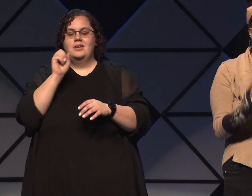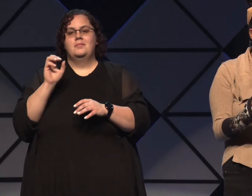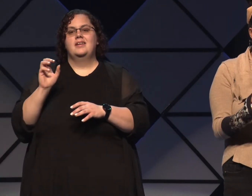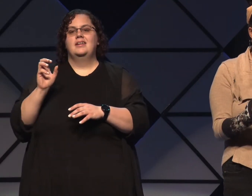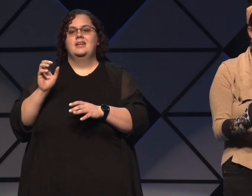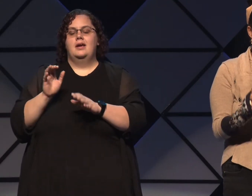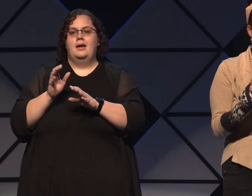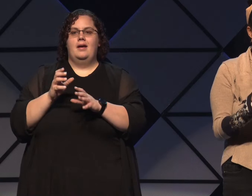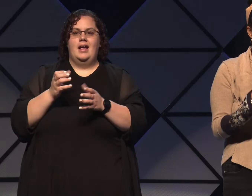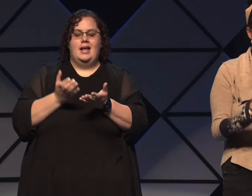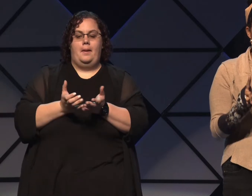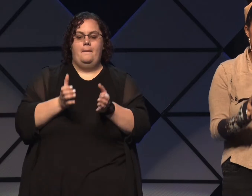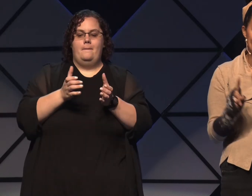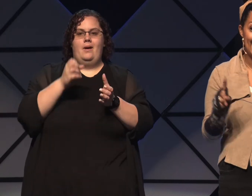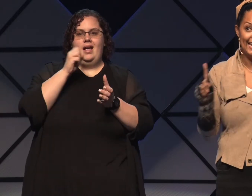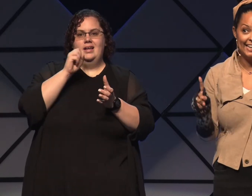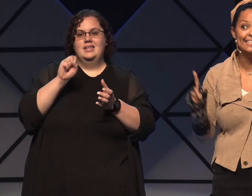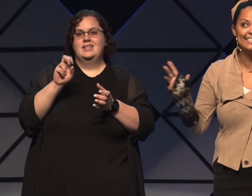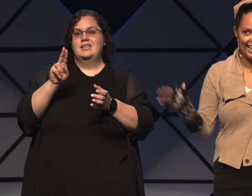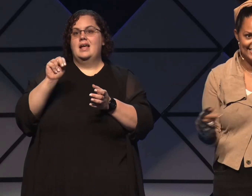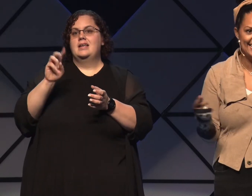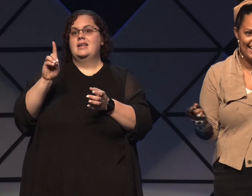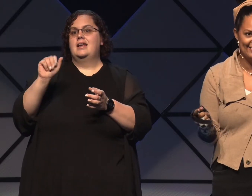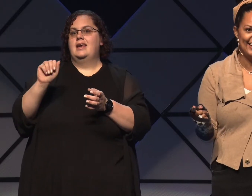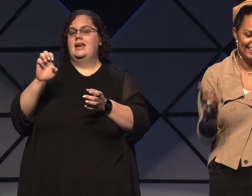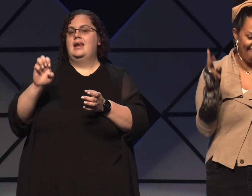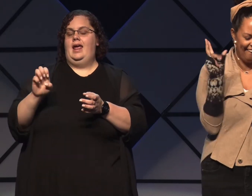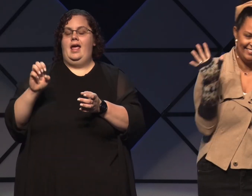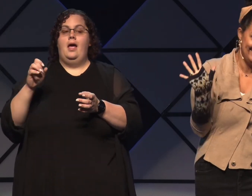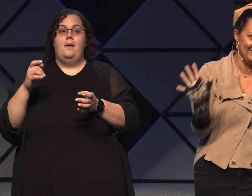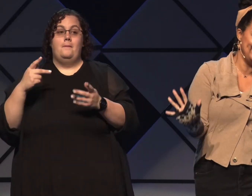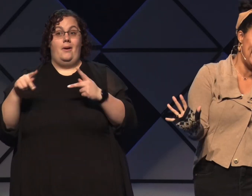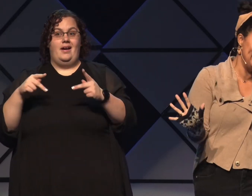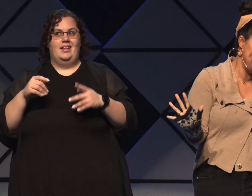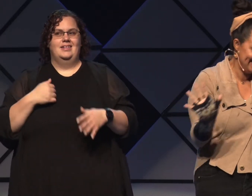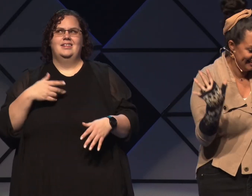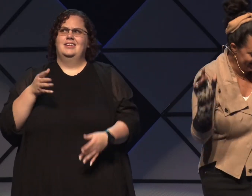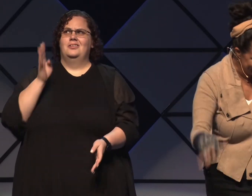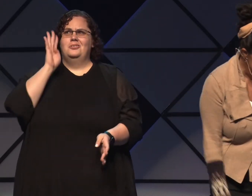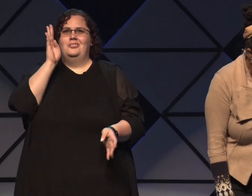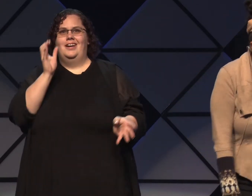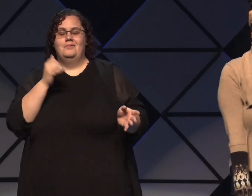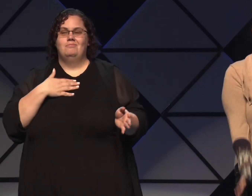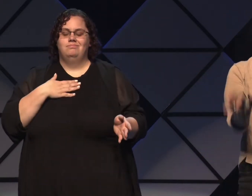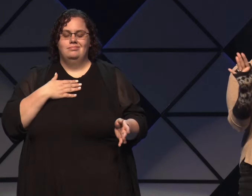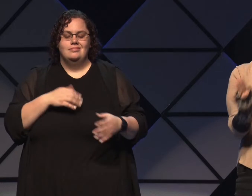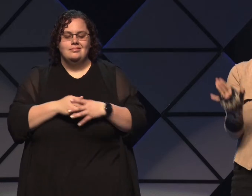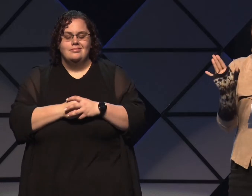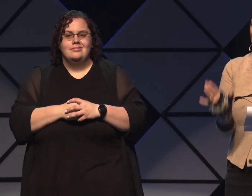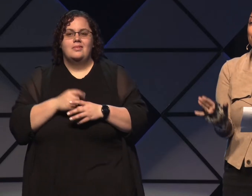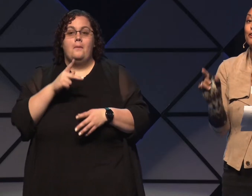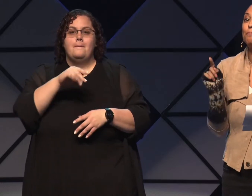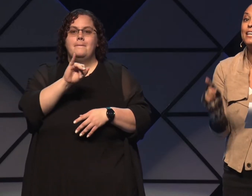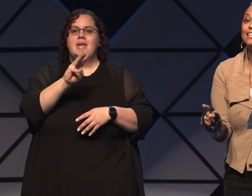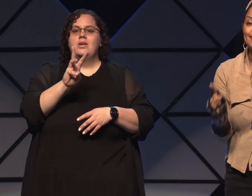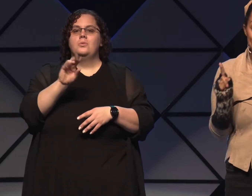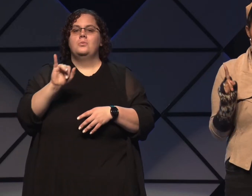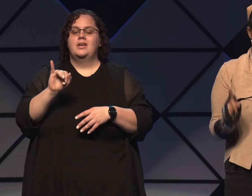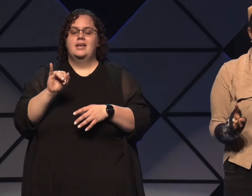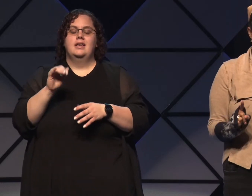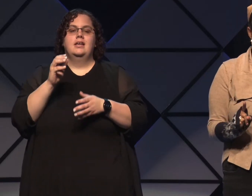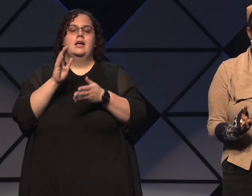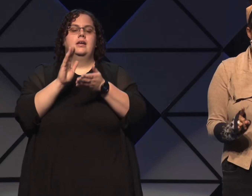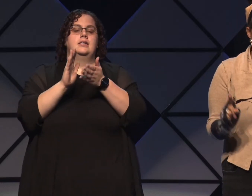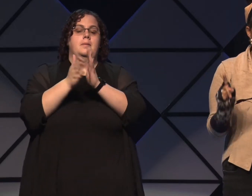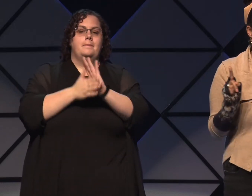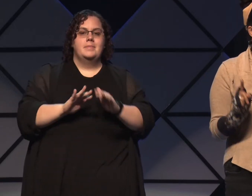it's Sunday like S-U-N-D-A-E, Sunday, right? Oh, I'm so creative here, I love it. So Pee-wee is short for Peace is